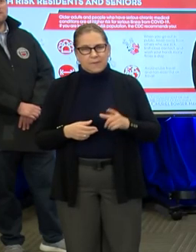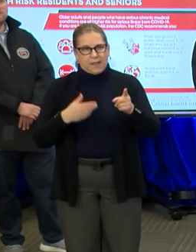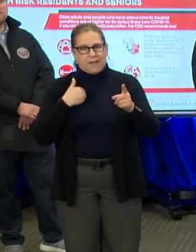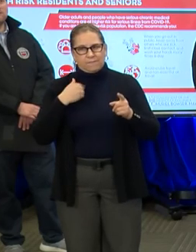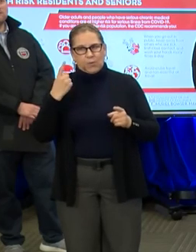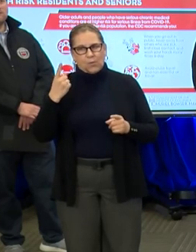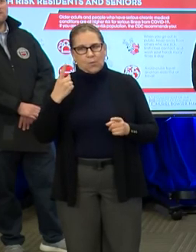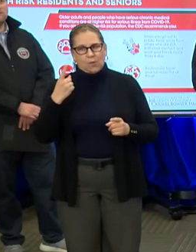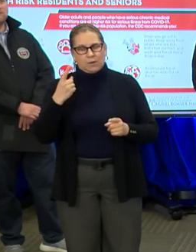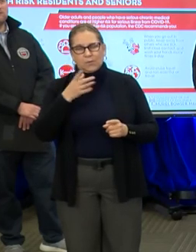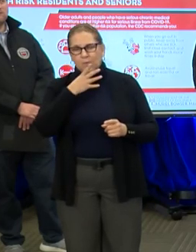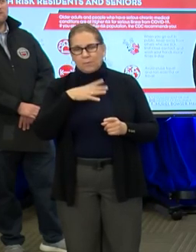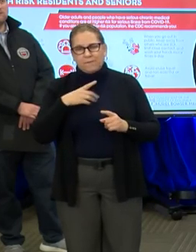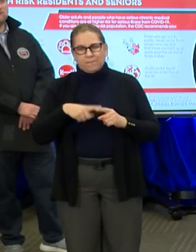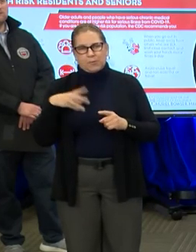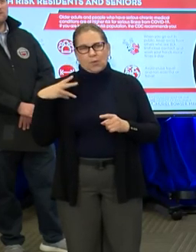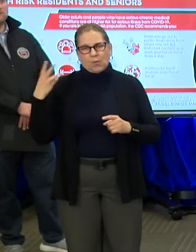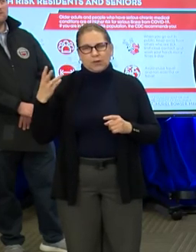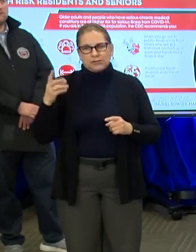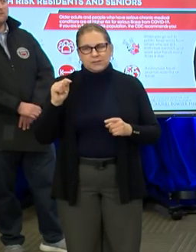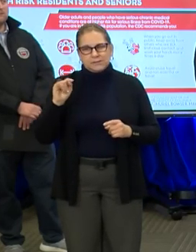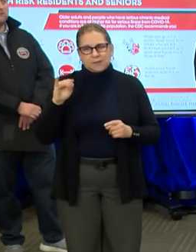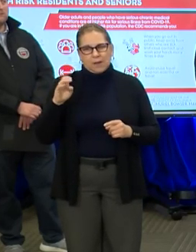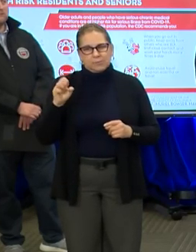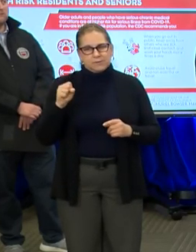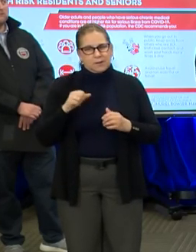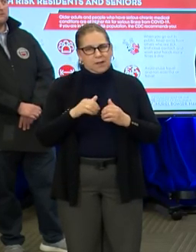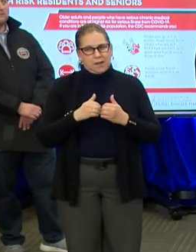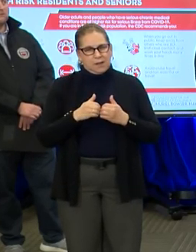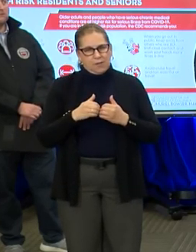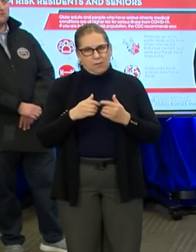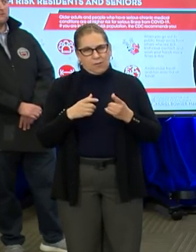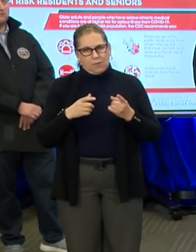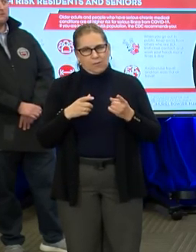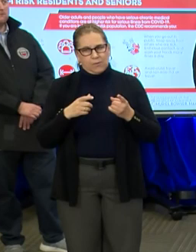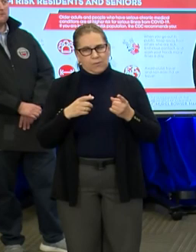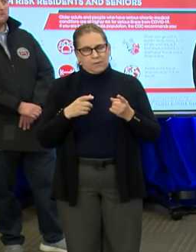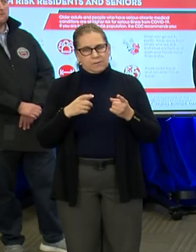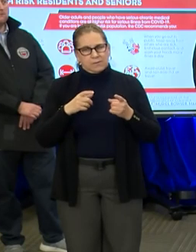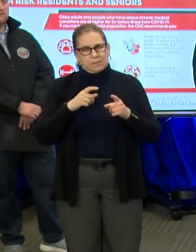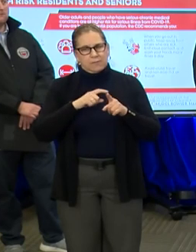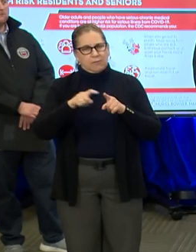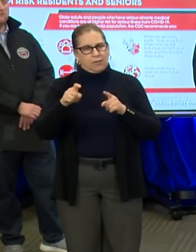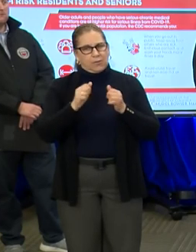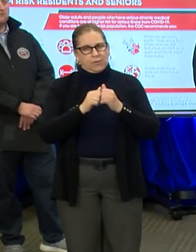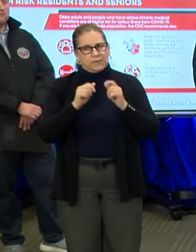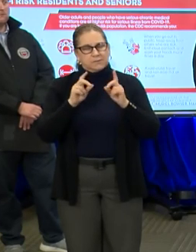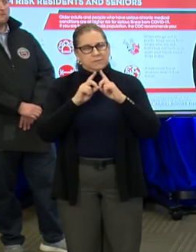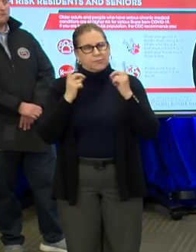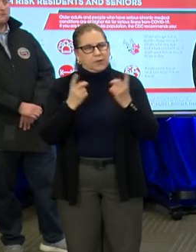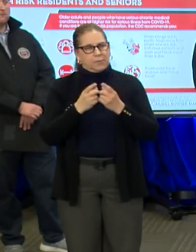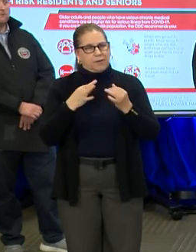union went, referring to the Department of Corrections. It went well.